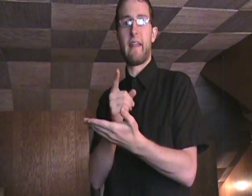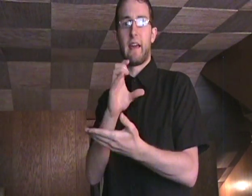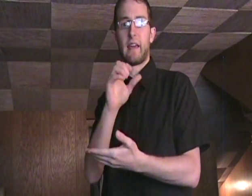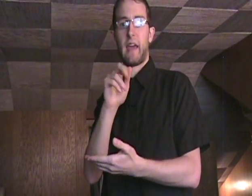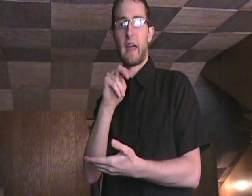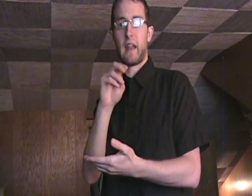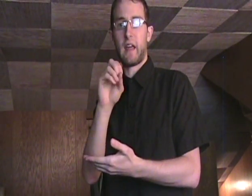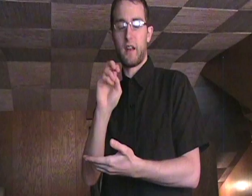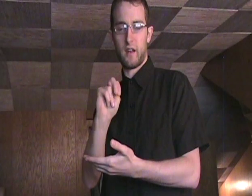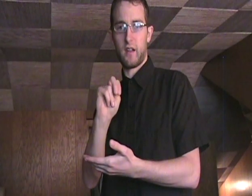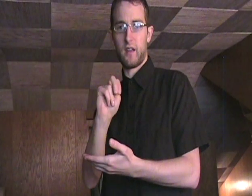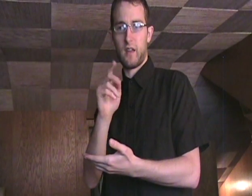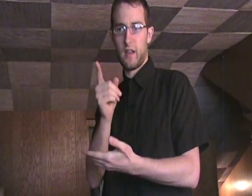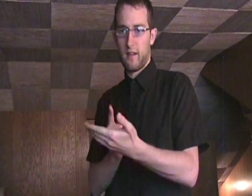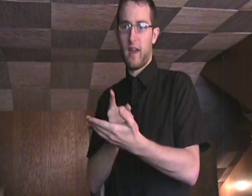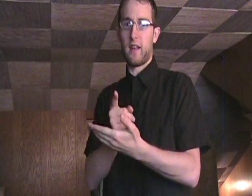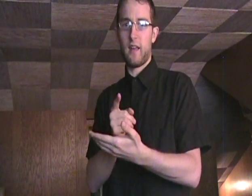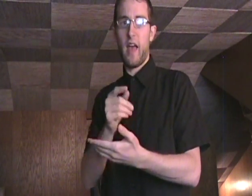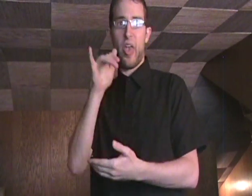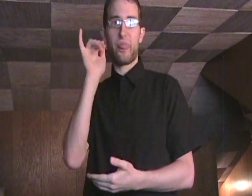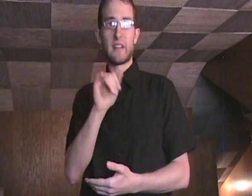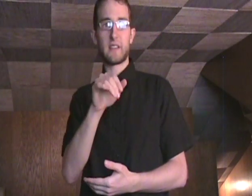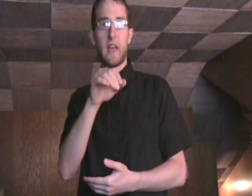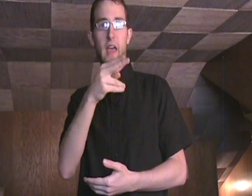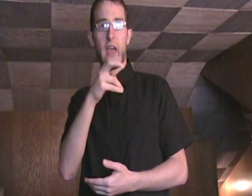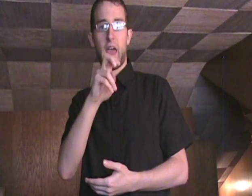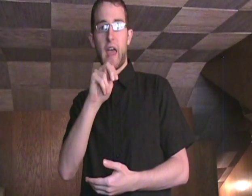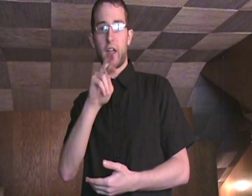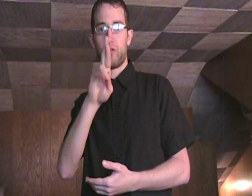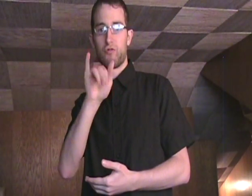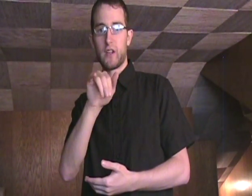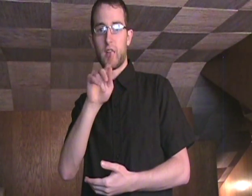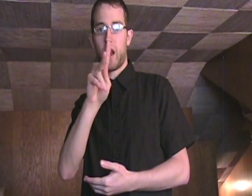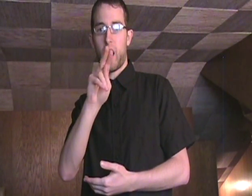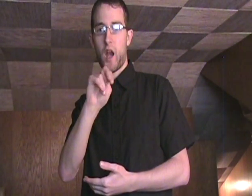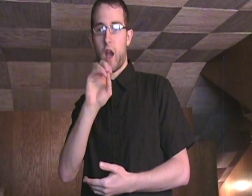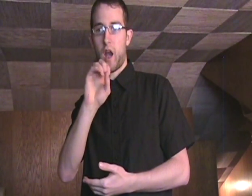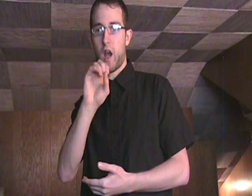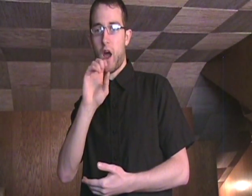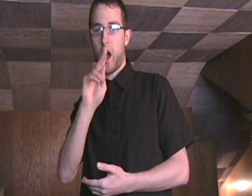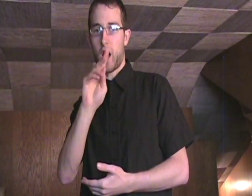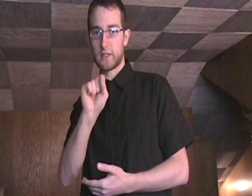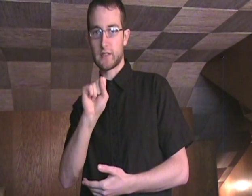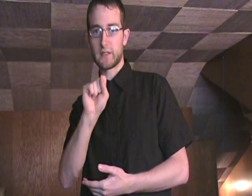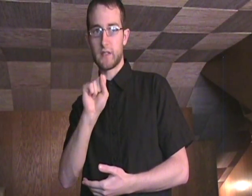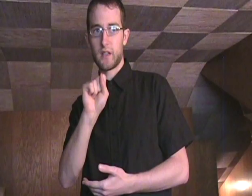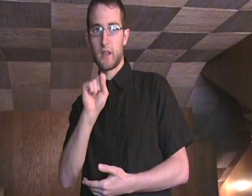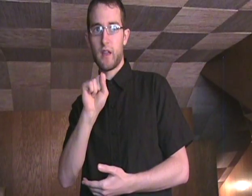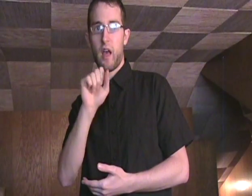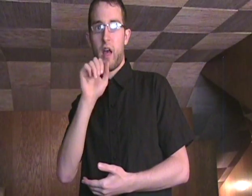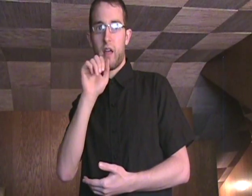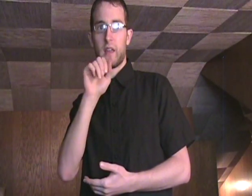comes in. Henry Knox was someone who worked with Washington, and Washington sent Henry Knox